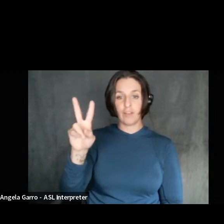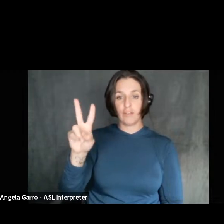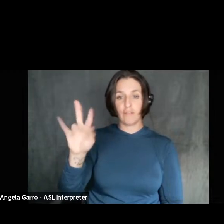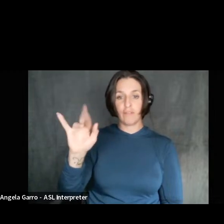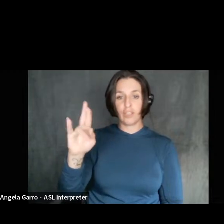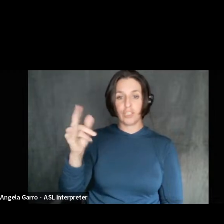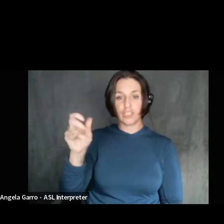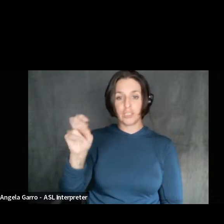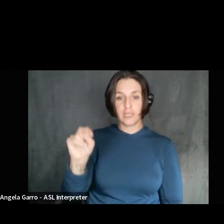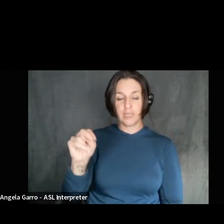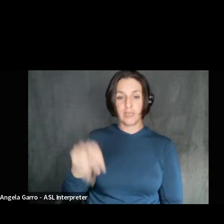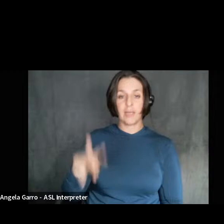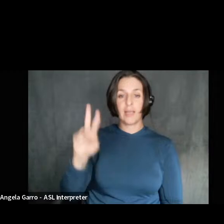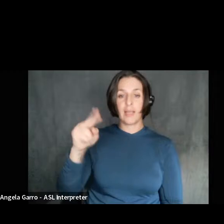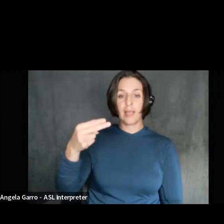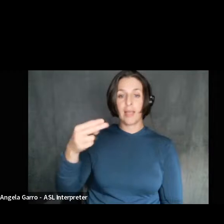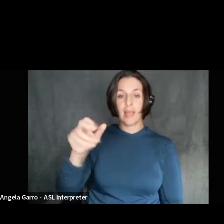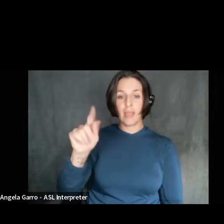Heather Wade,